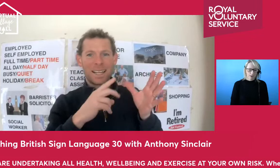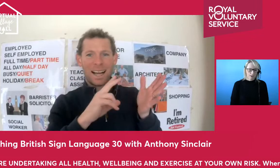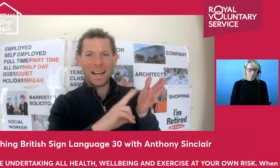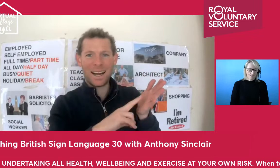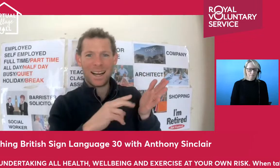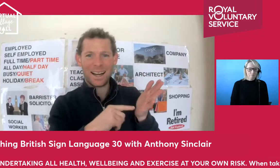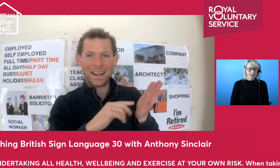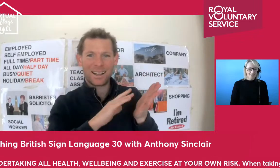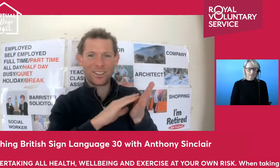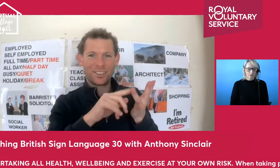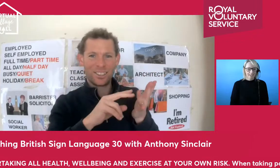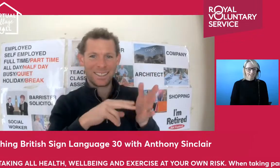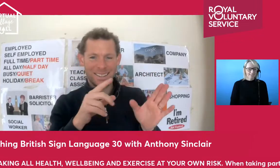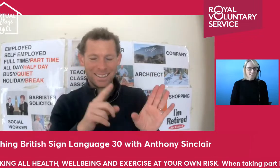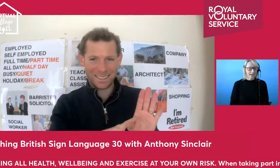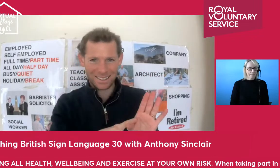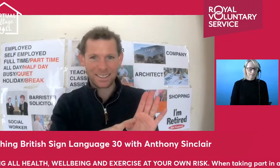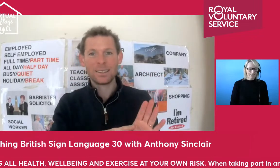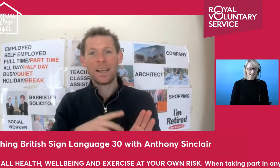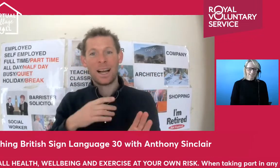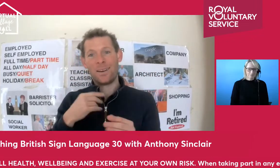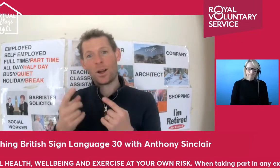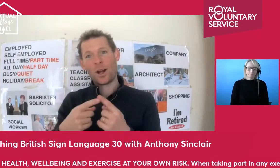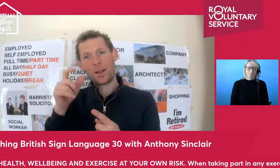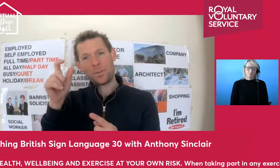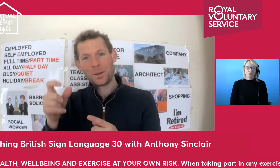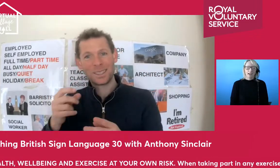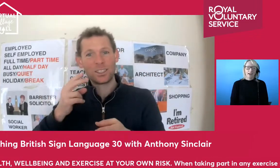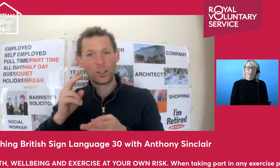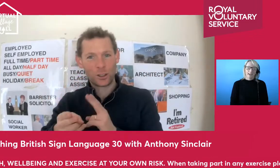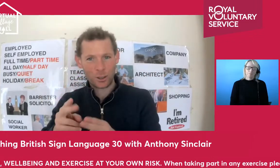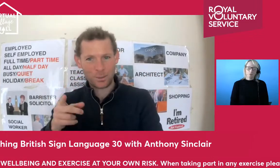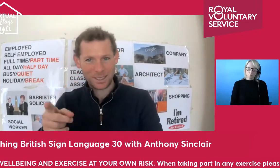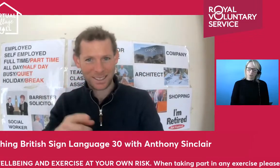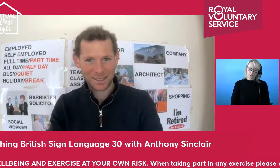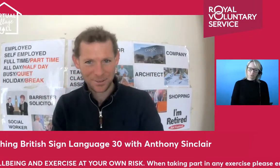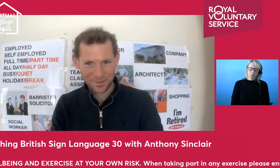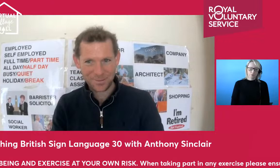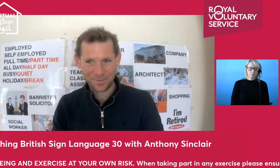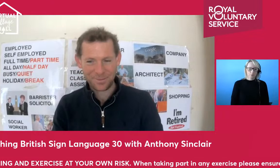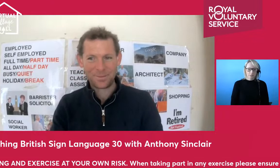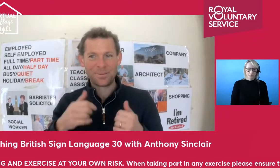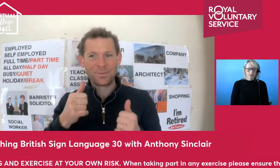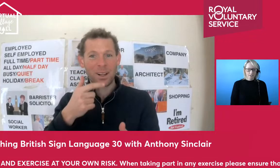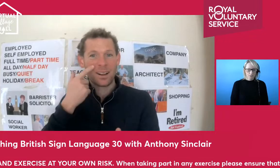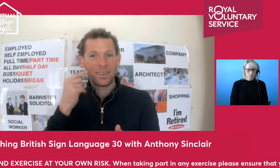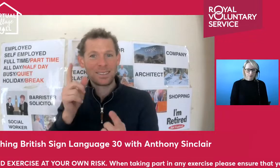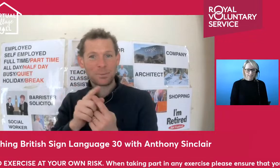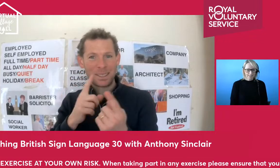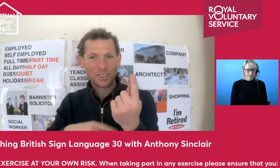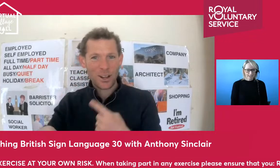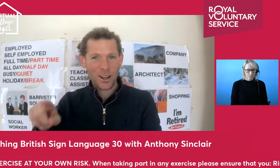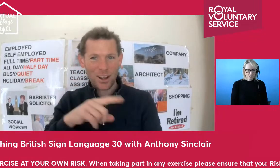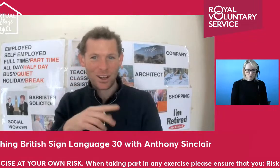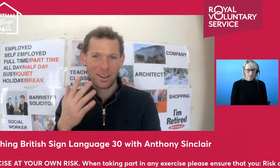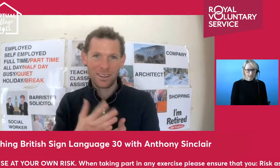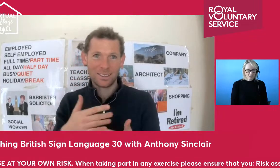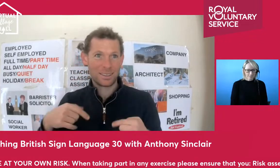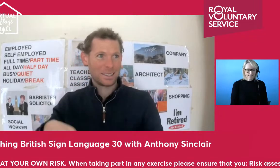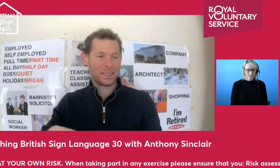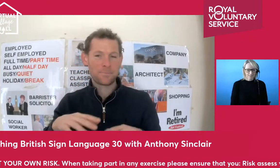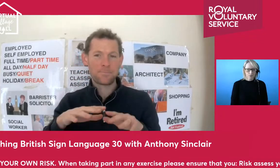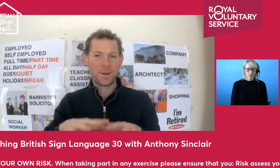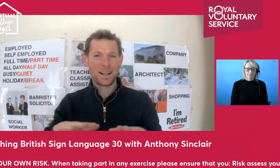all very welcome. My name is Anthony, and I have another person on the screen with me here interpreting today, and she's